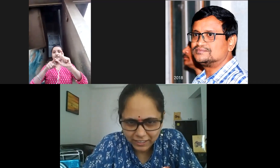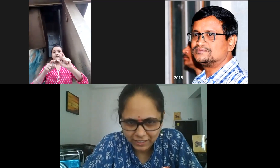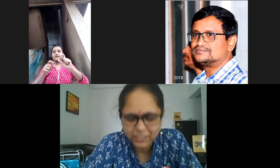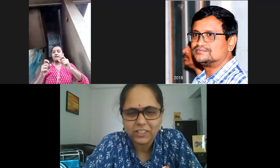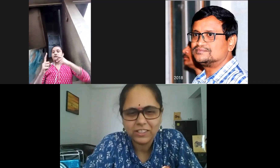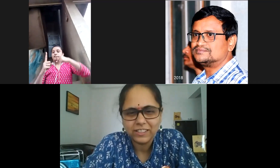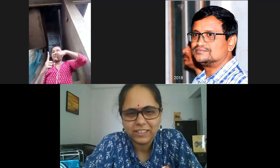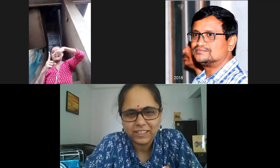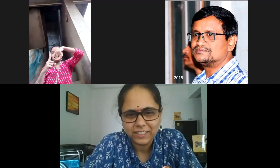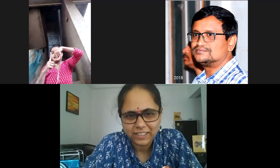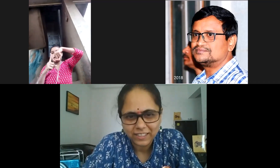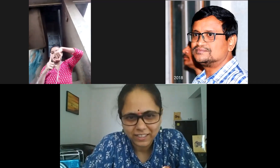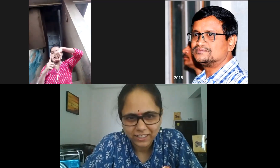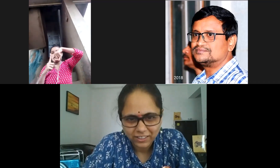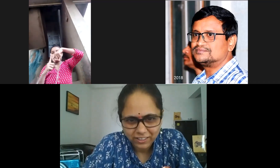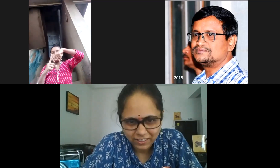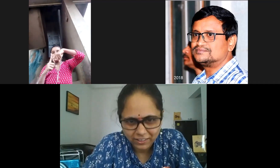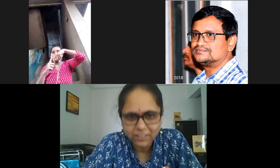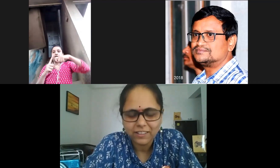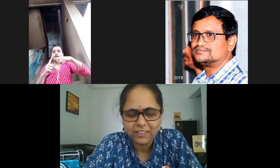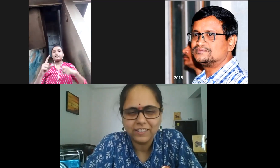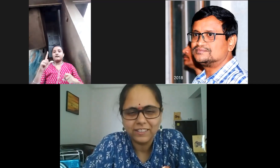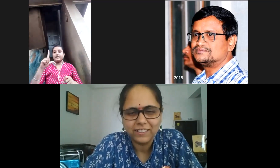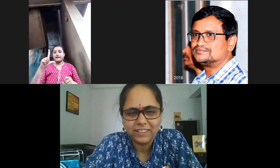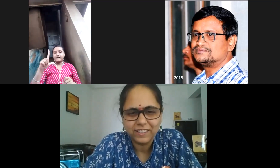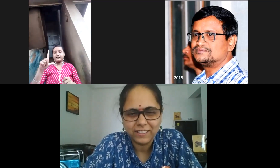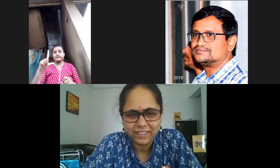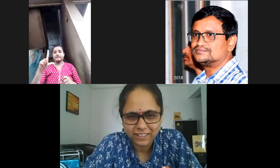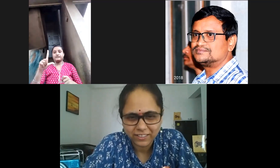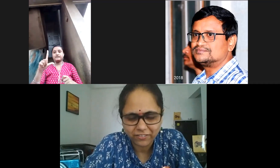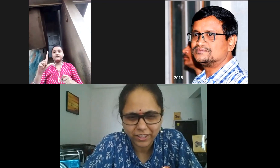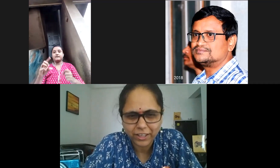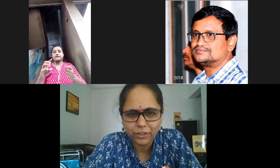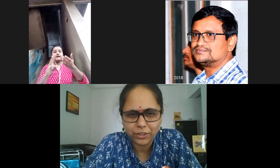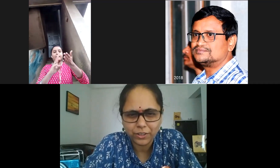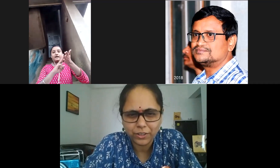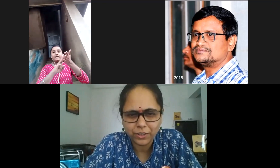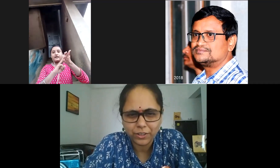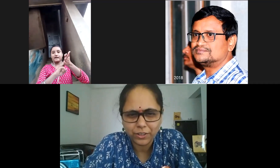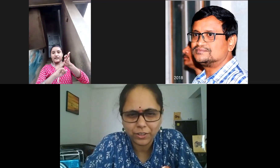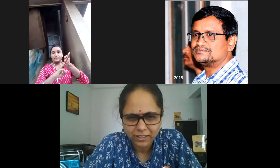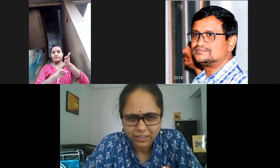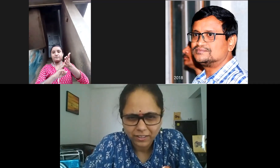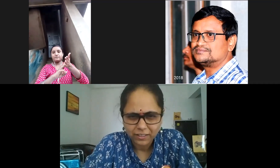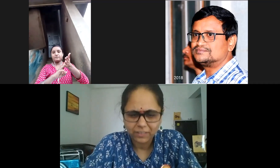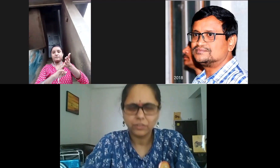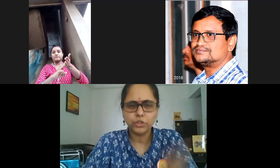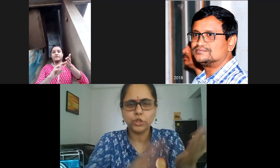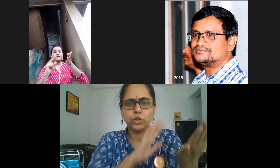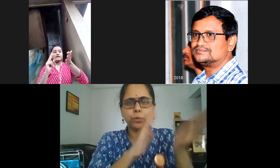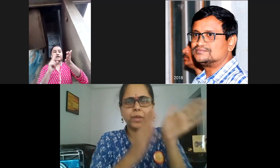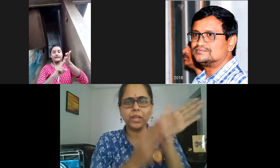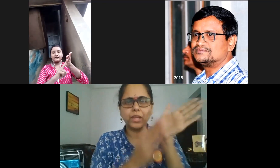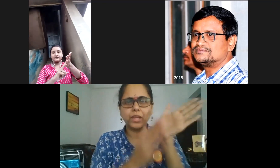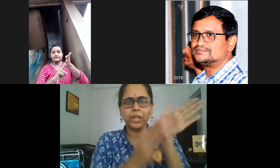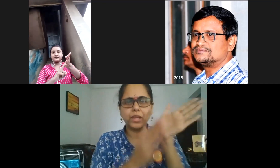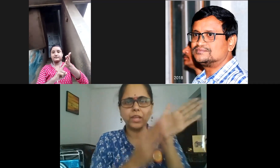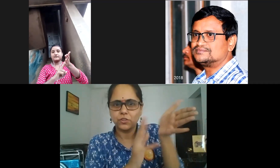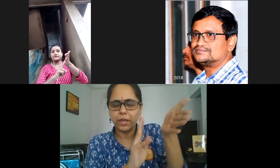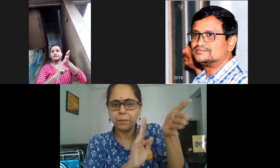Huh. K, Huh. L, Very good. M, Show to me. So M,